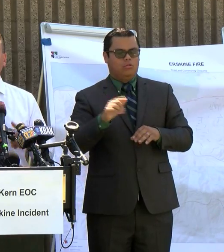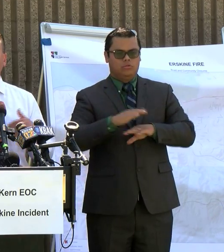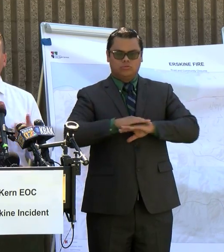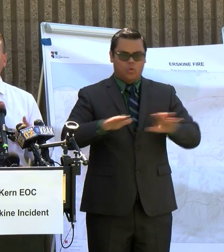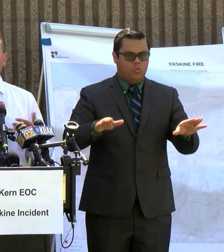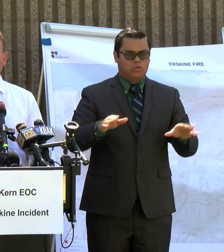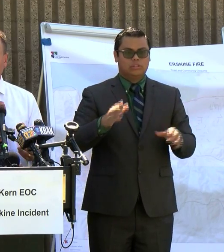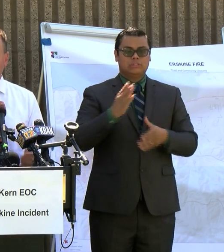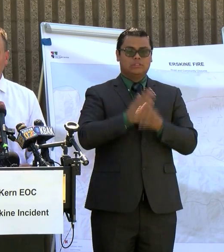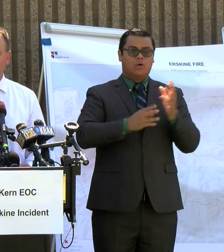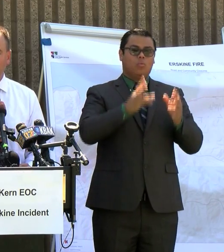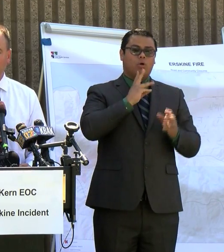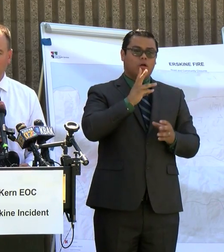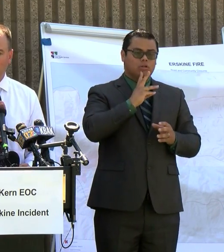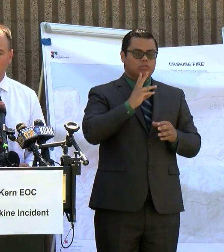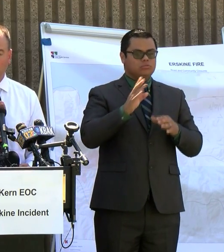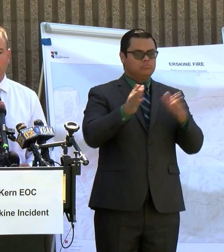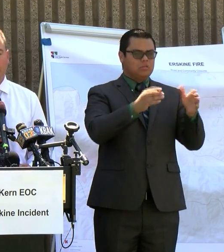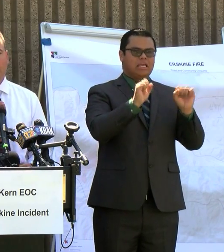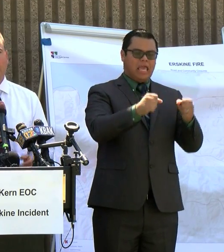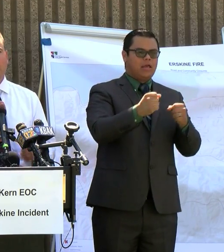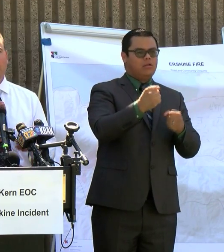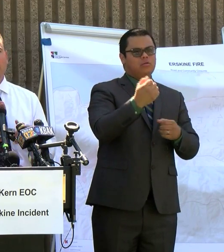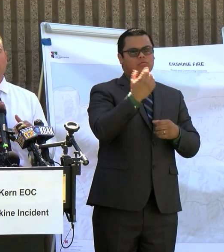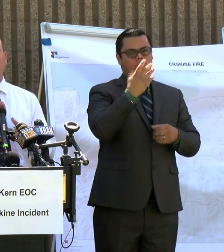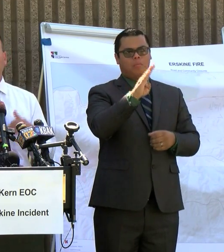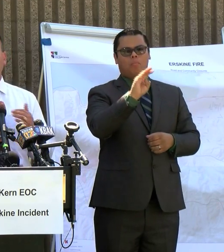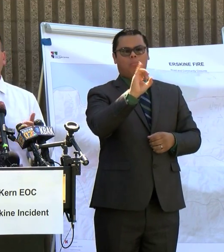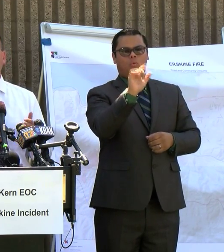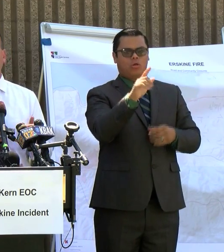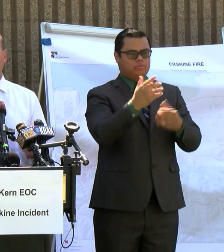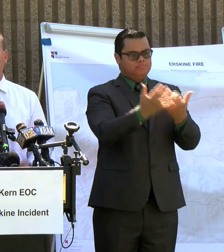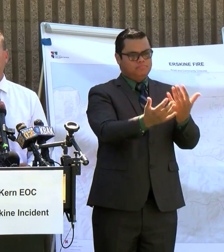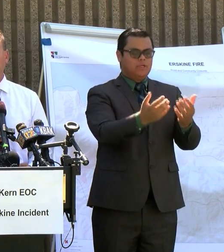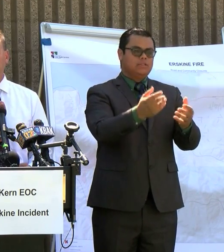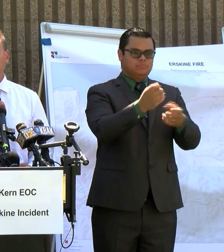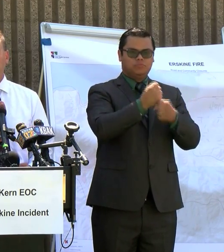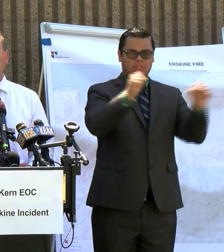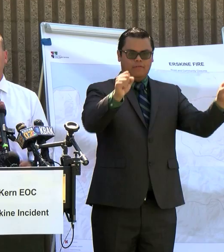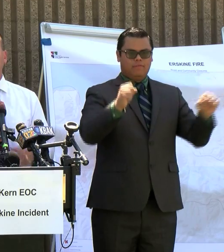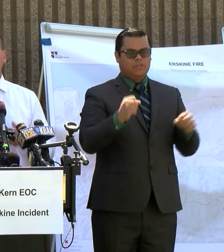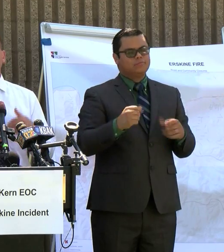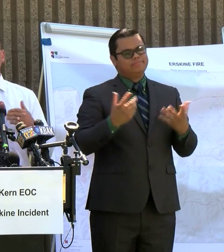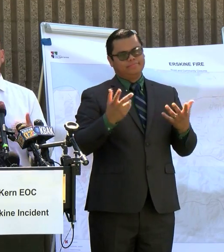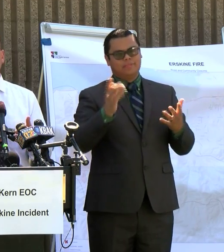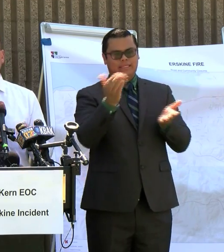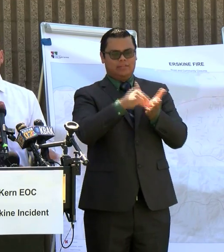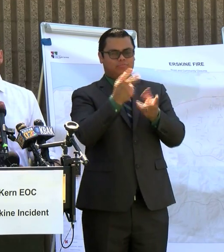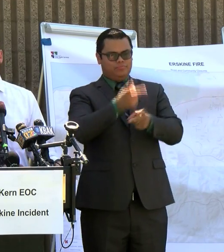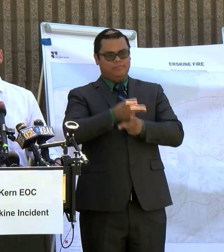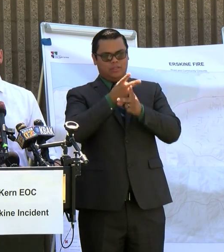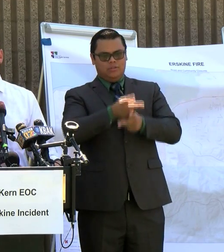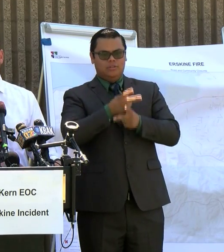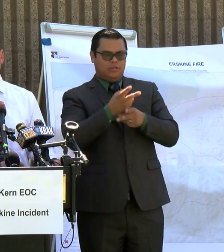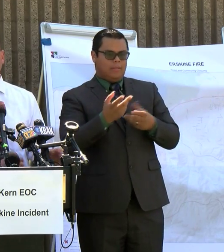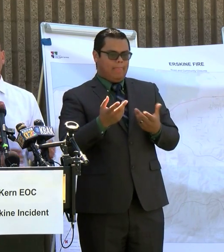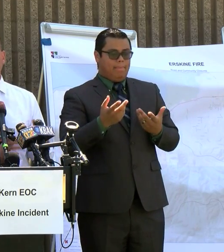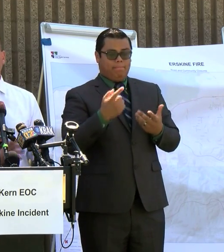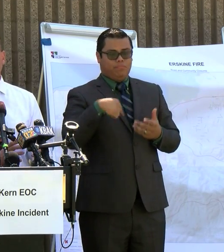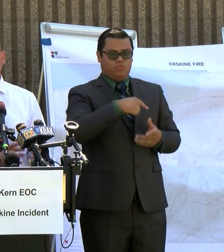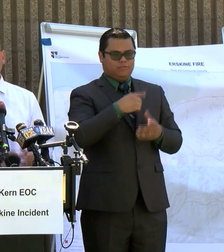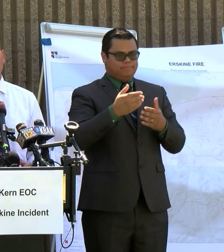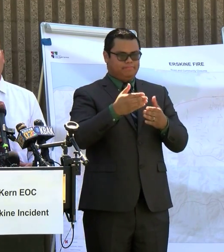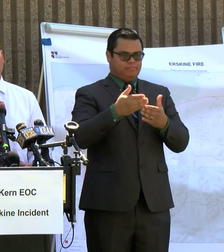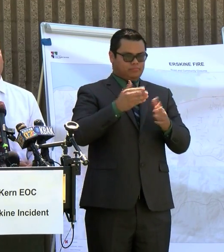systems where the water can be made safe by boiling. And again, these are precautionary notices because we have concerns that the pressure in the system